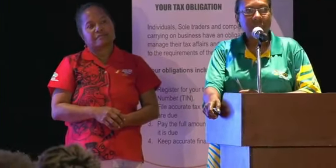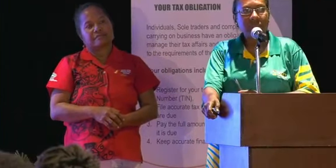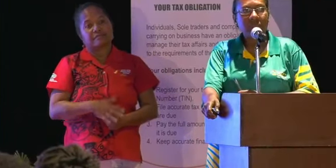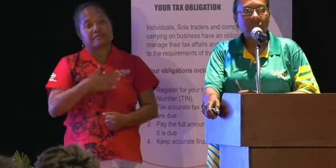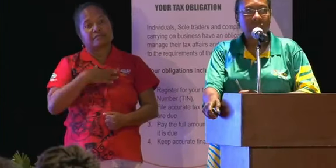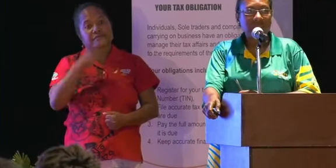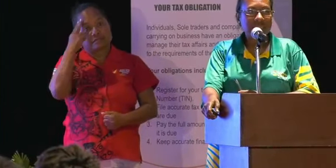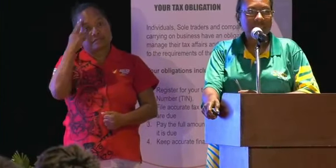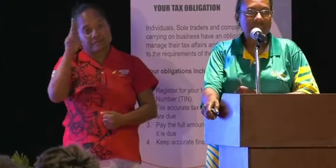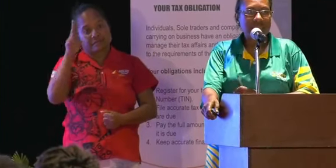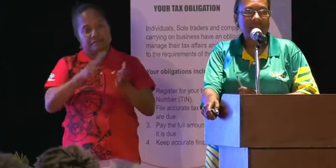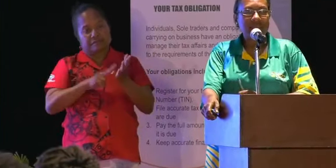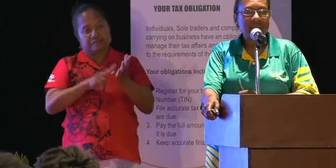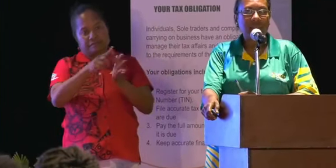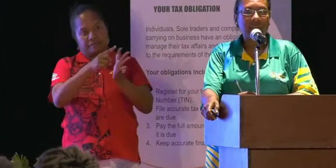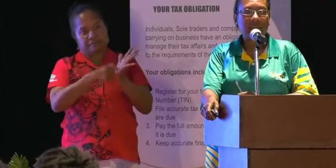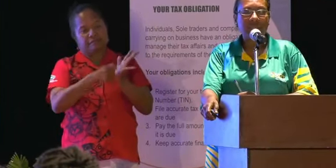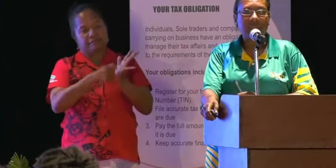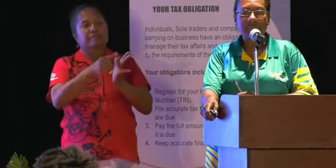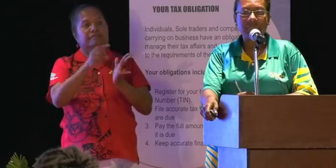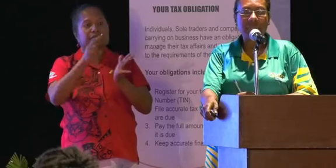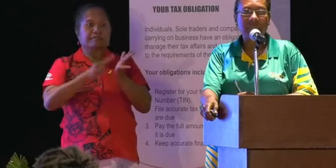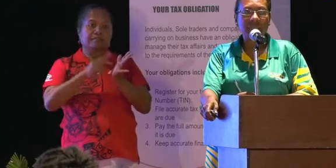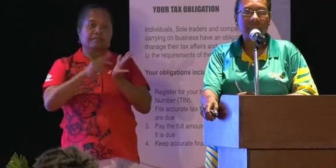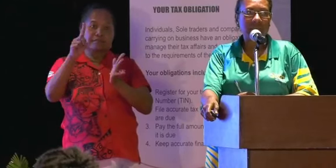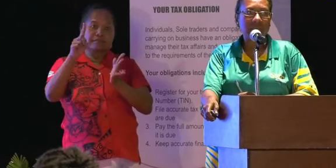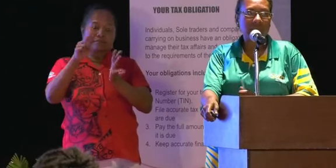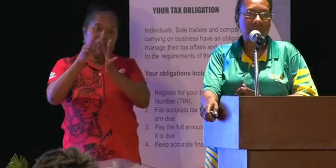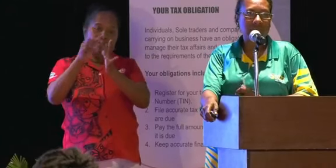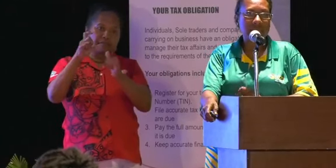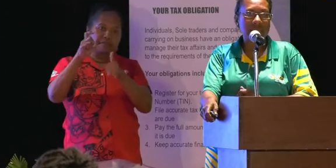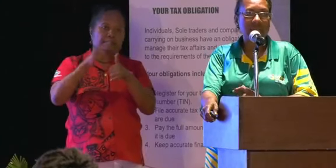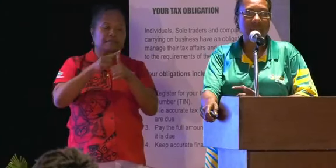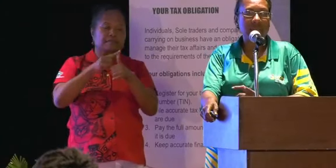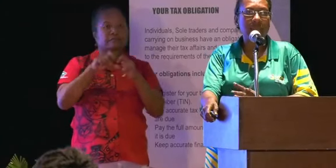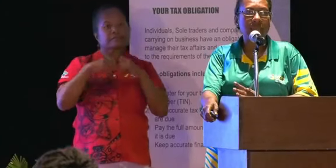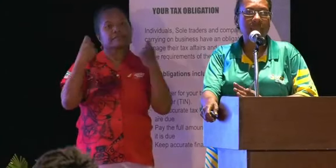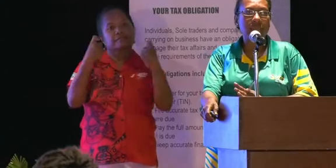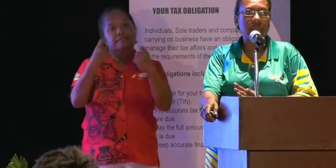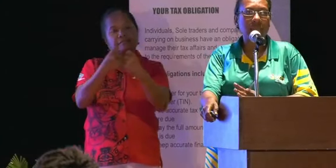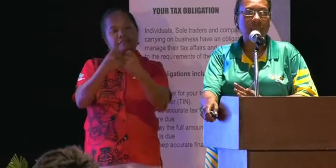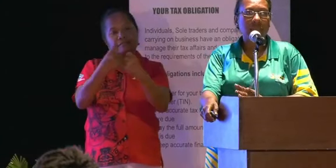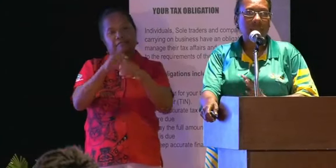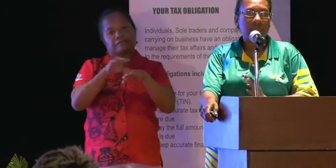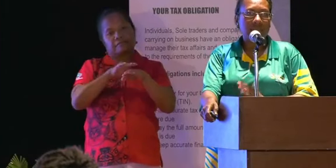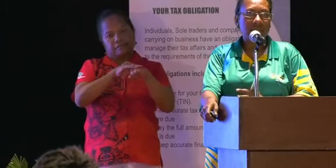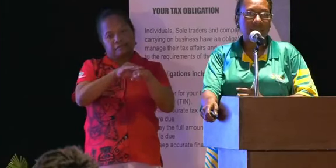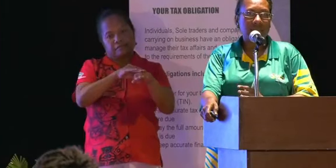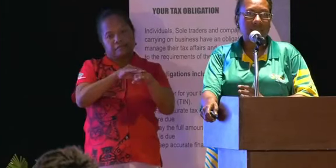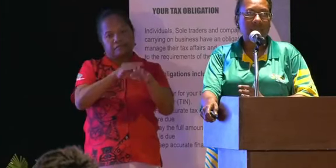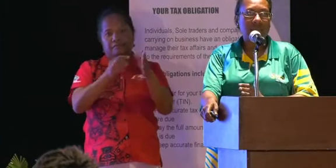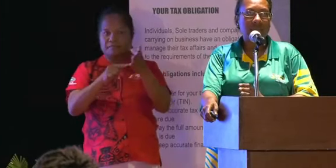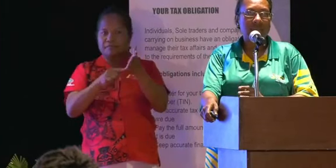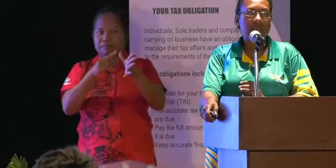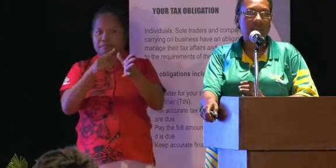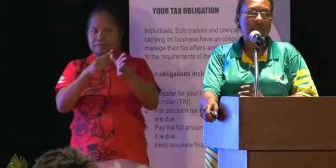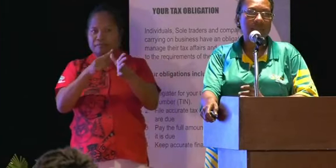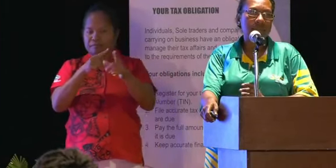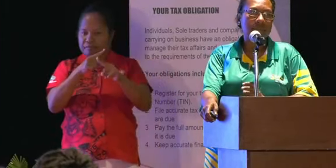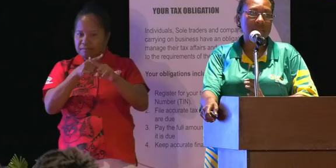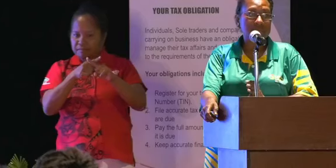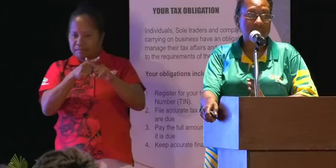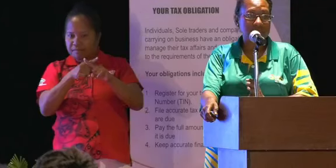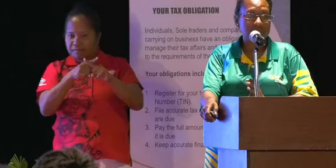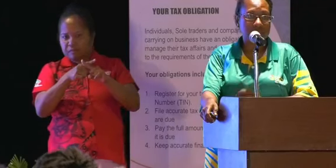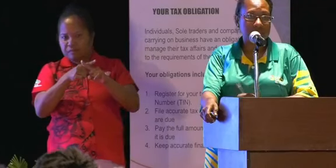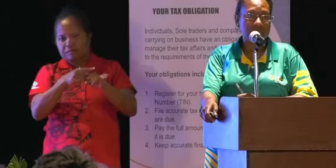My name is Veronica Douglas. I am the team leader of the tax clearance section in the case